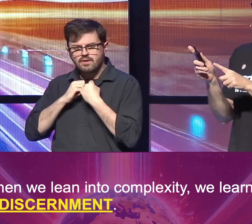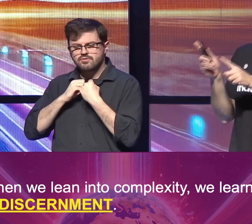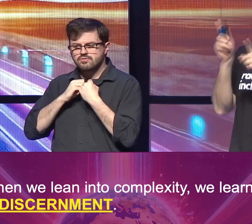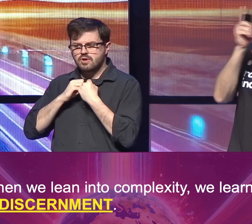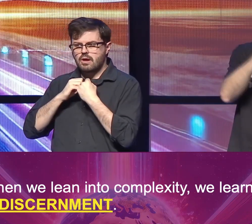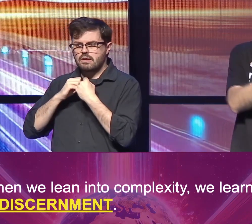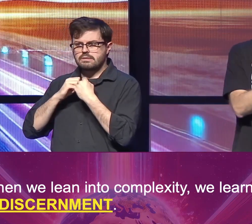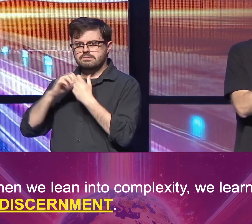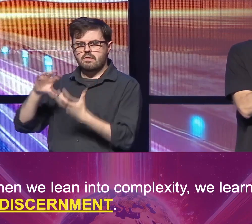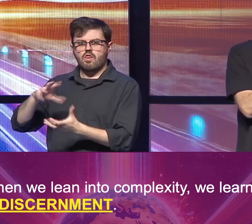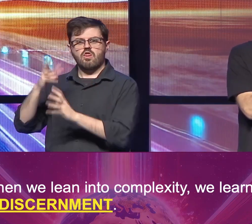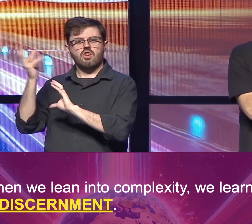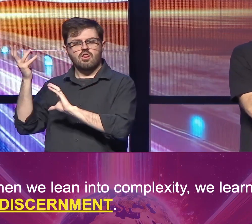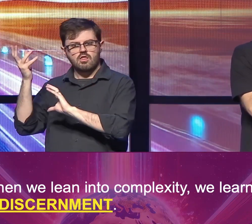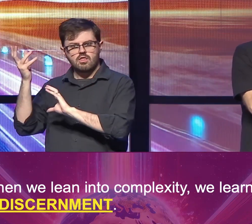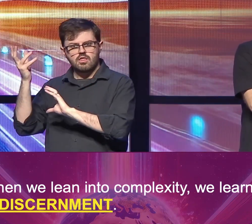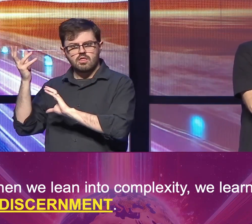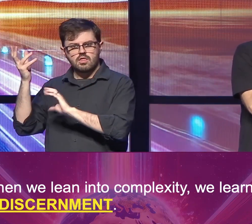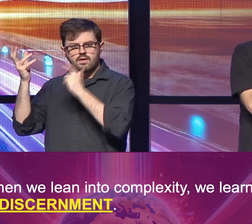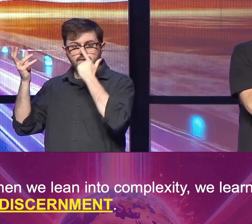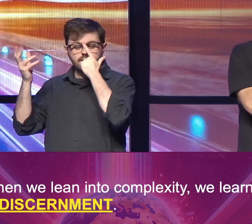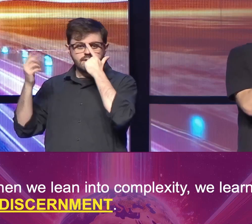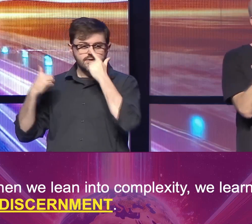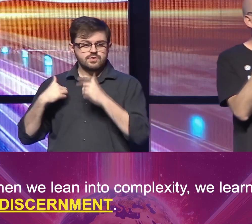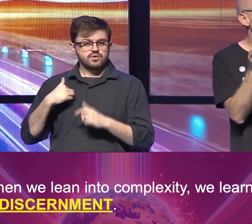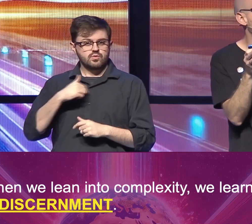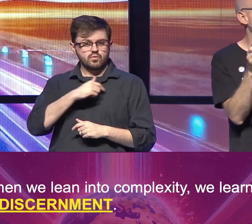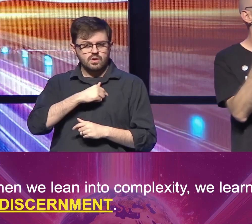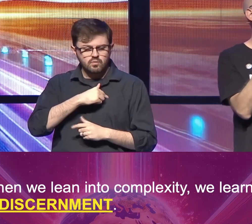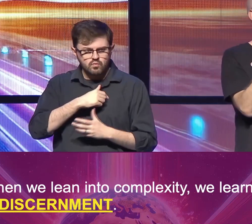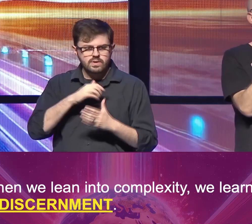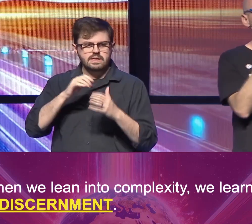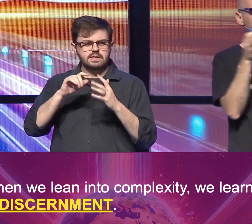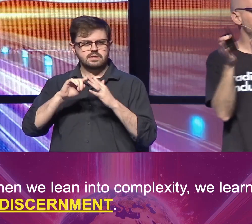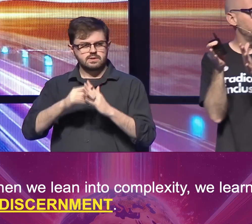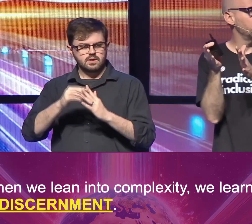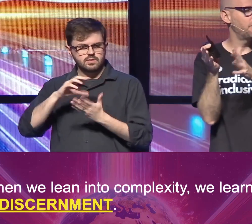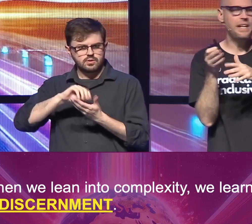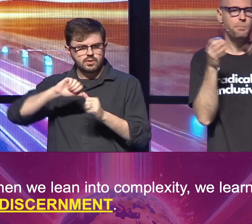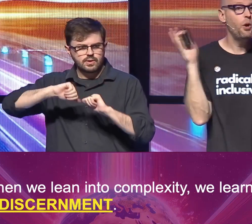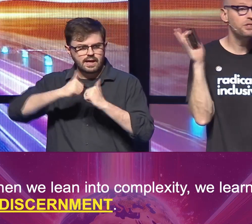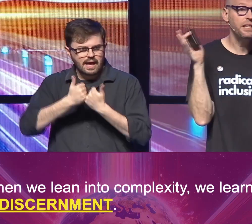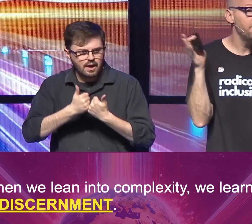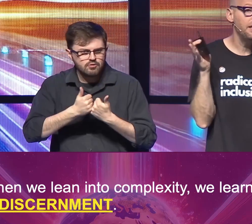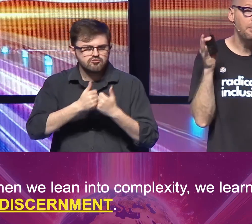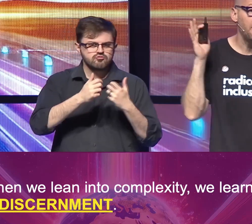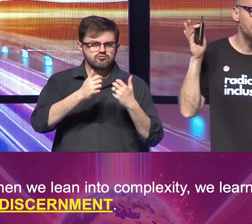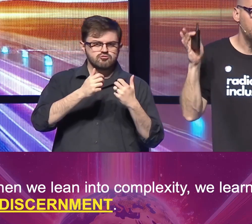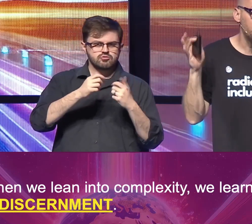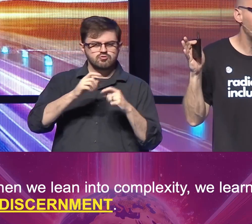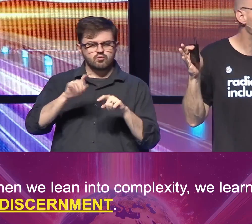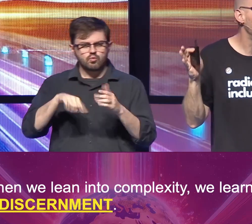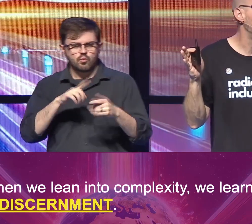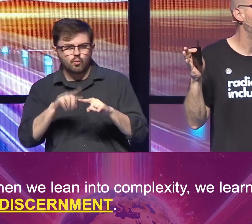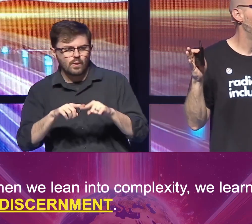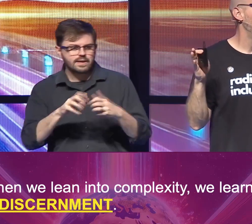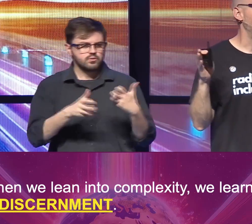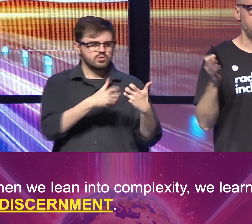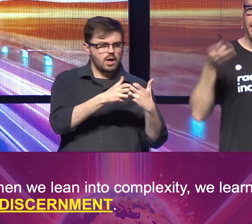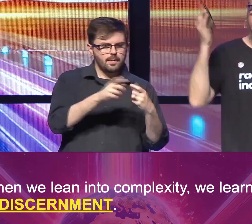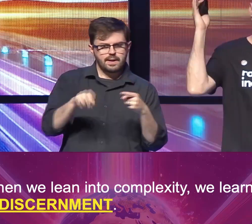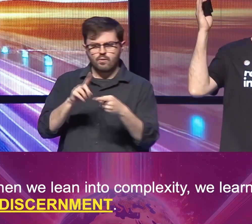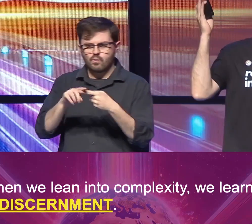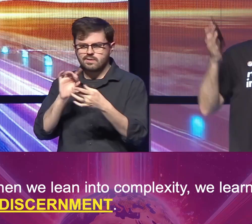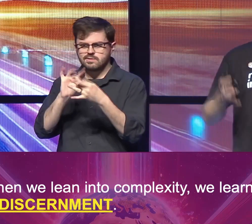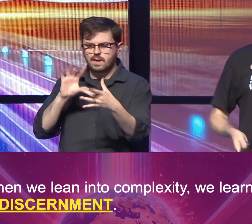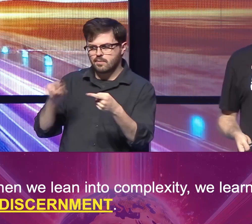discern when to accommodate, when to separate, as opposed to living them out as if there's some rule, like